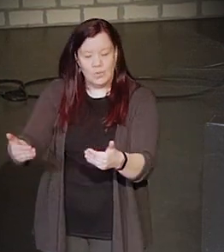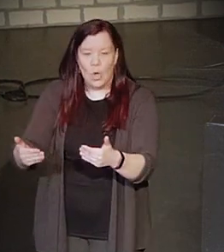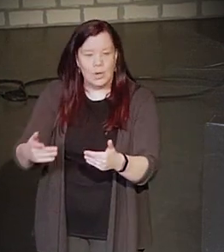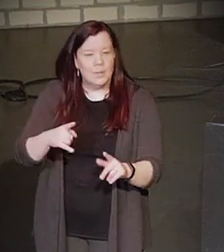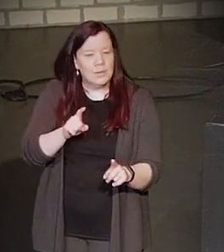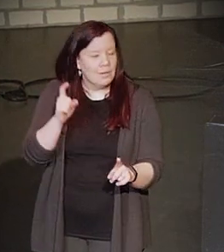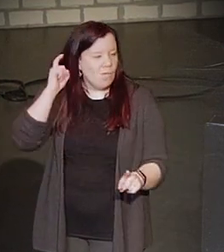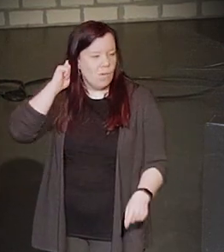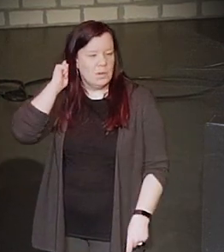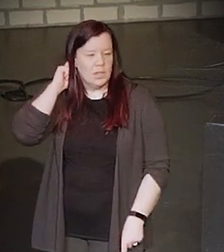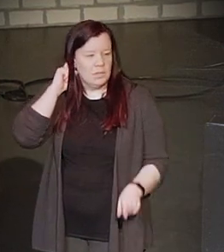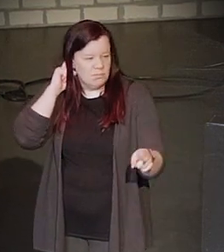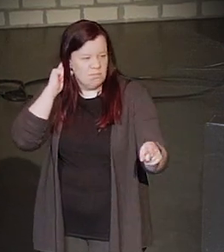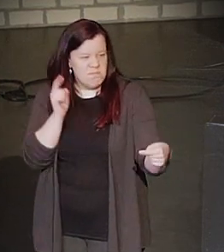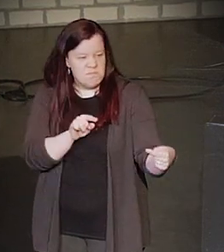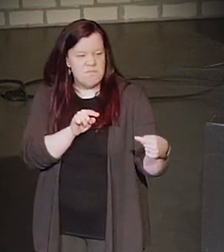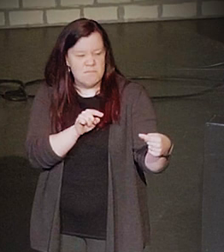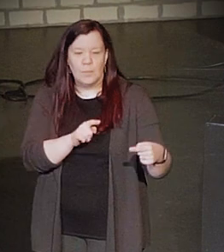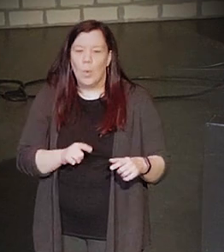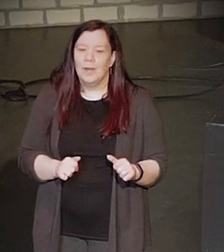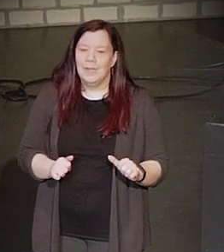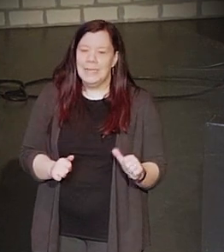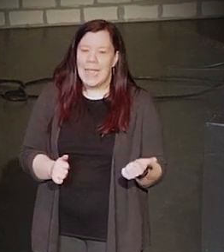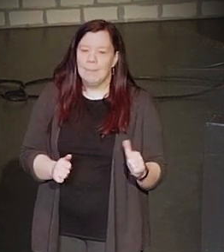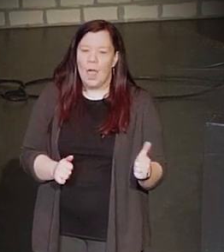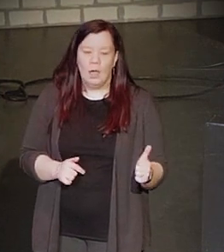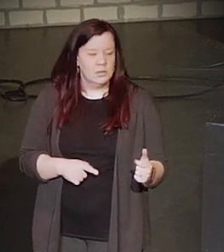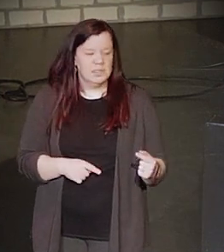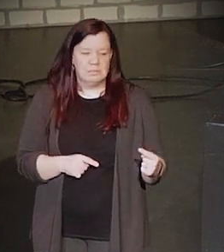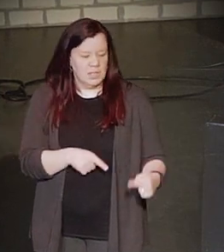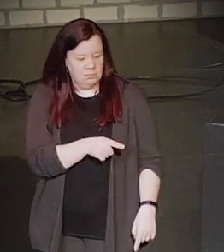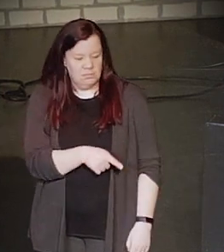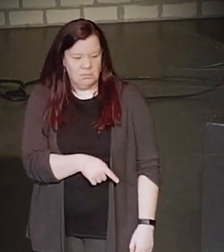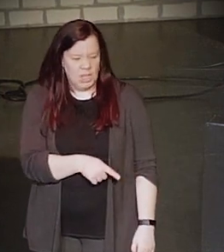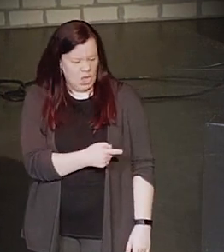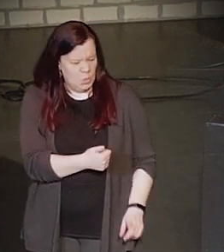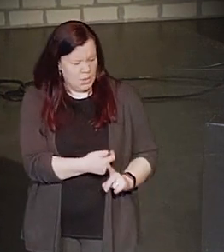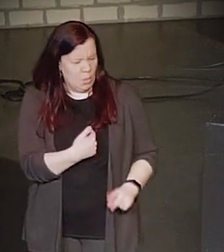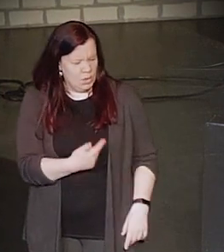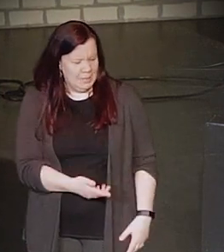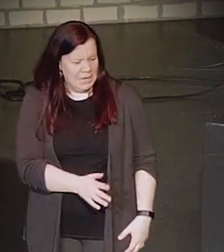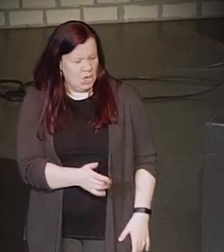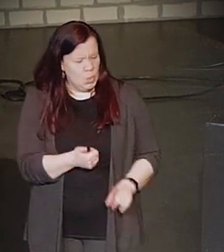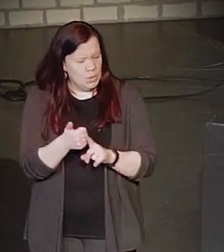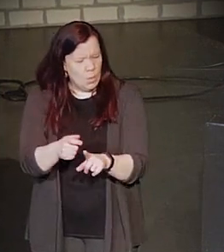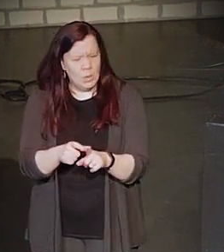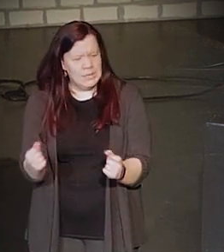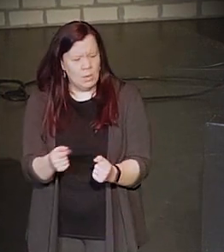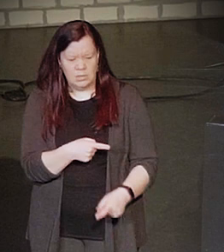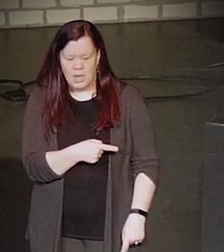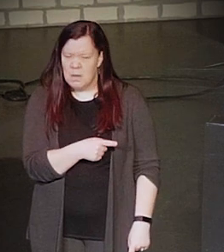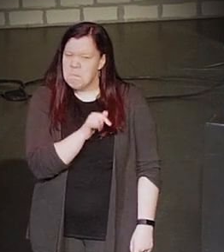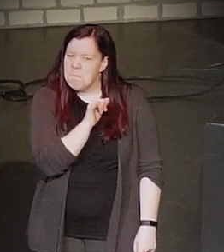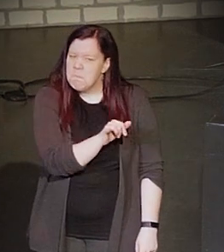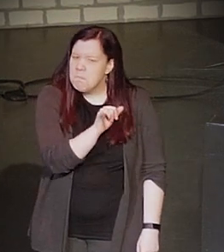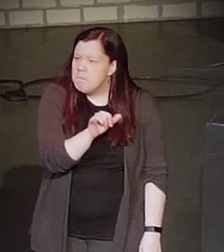had fought on the other side, that the person down the street was a bit iffy as to whether they were a real supporter of democracy.